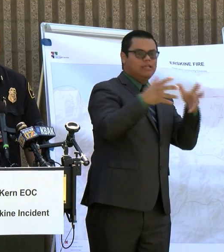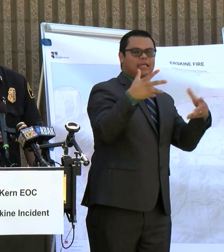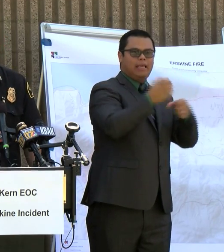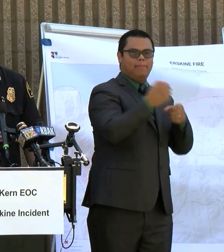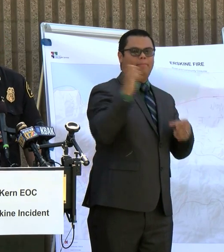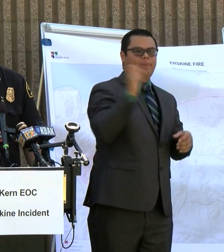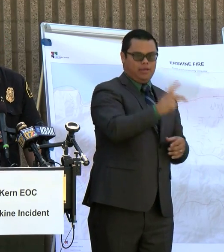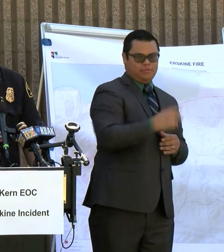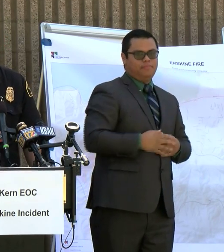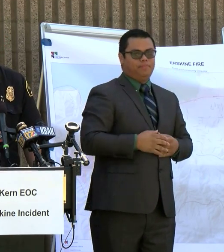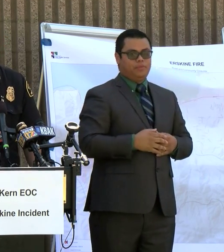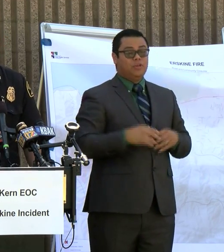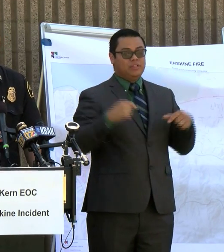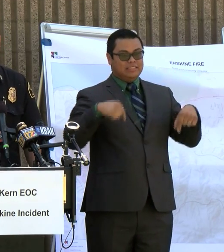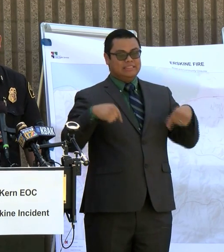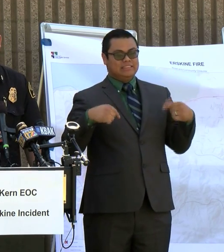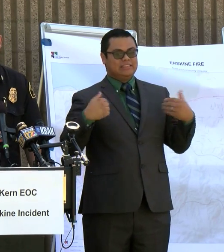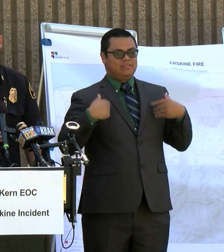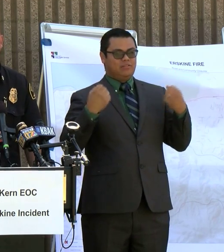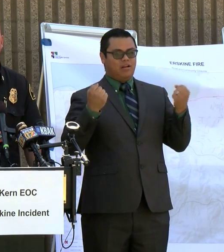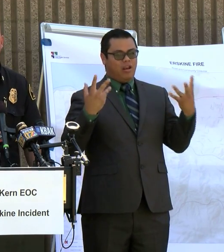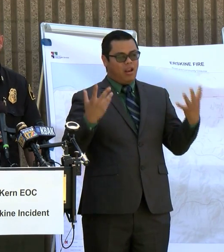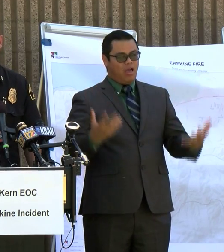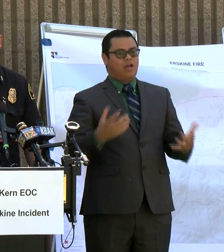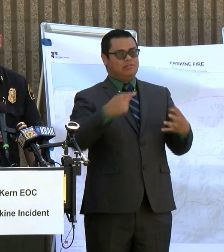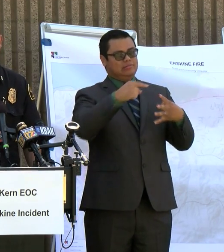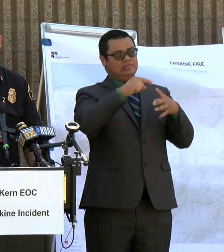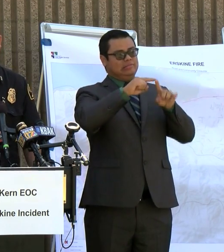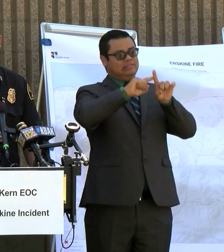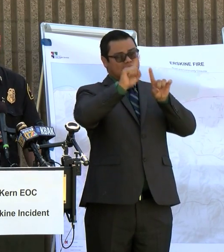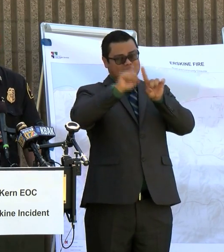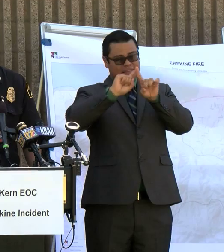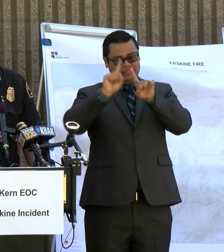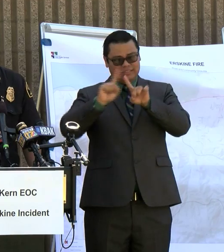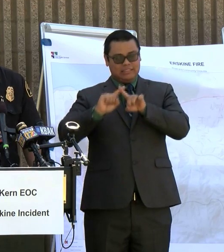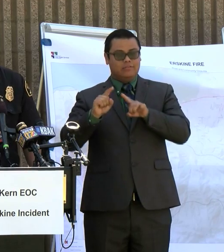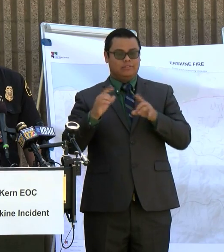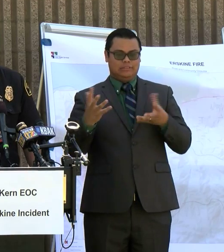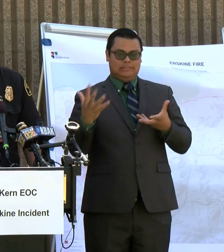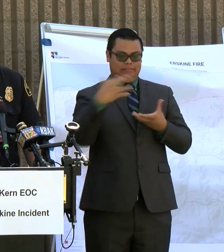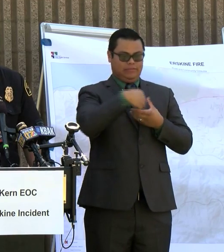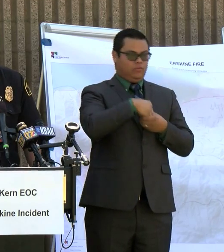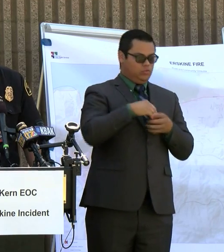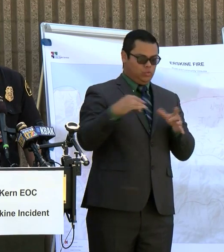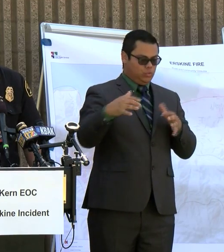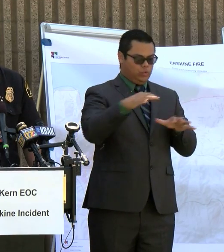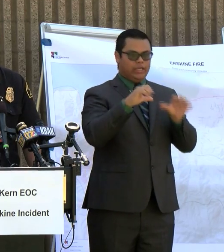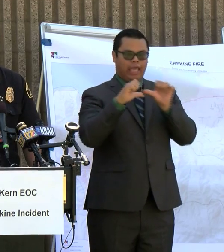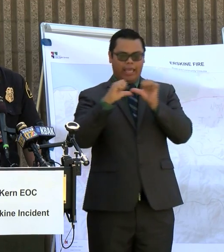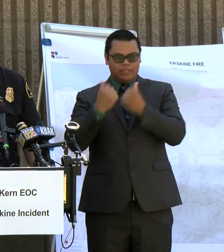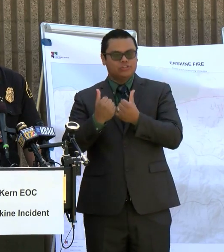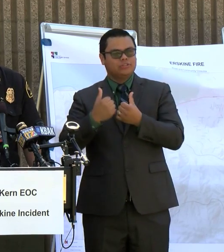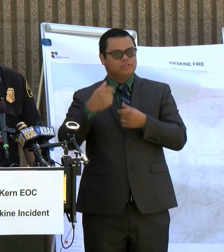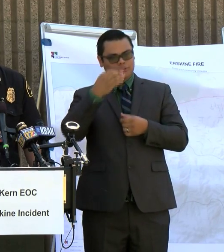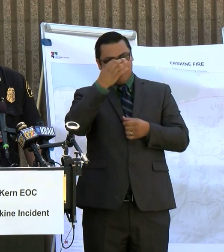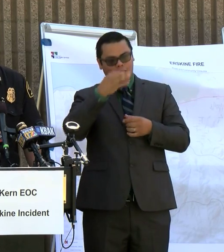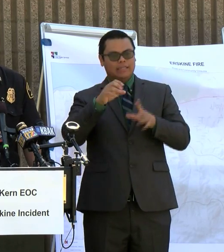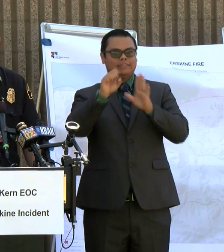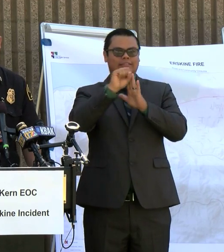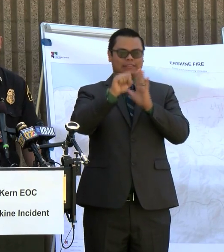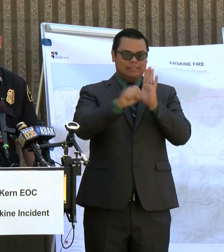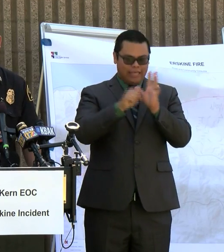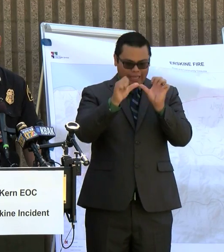this is a multifaceted operation with the recovery, and it will be local agencies,